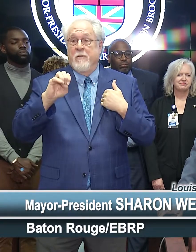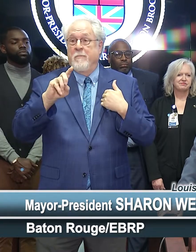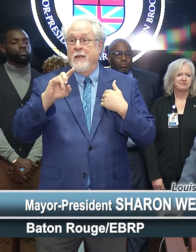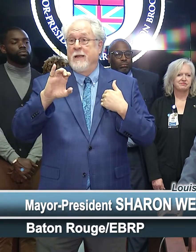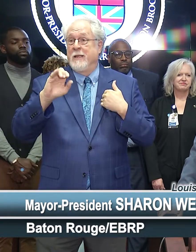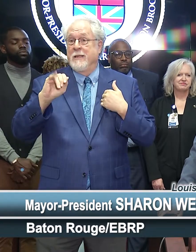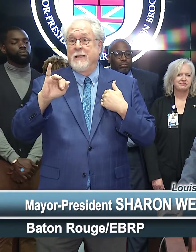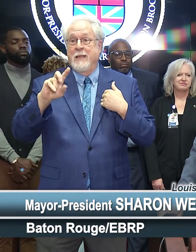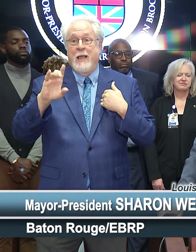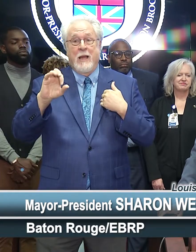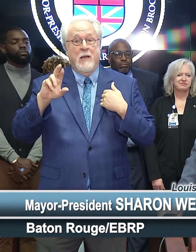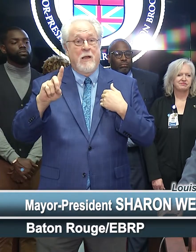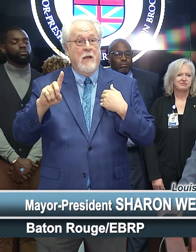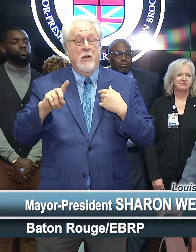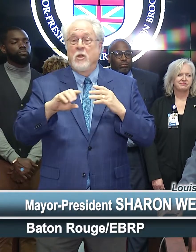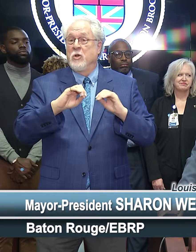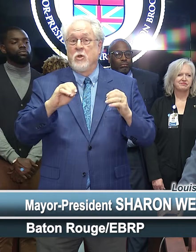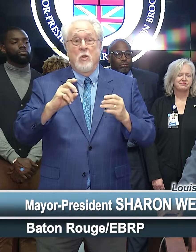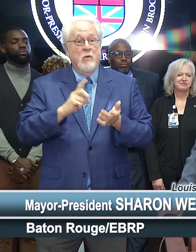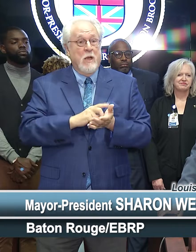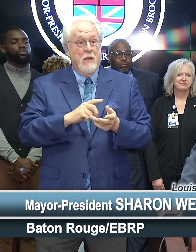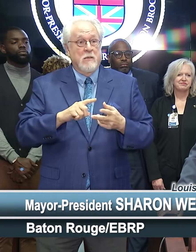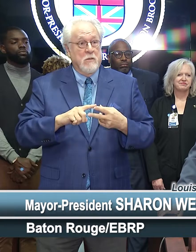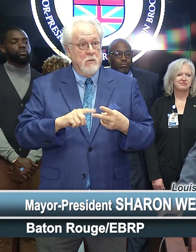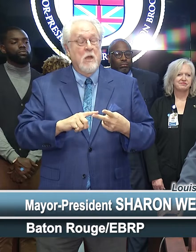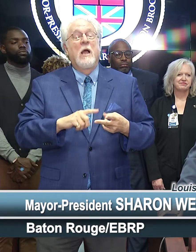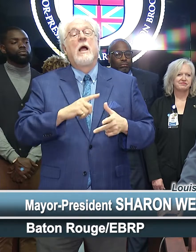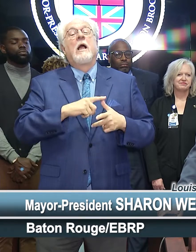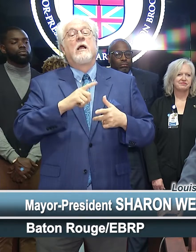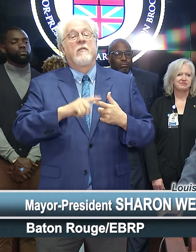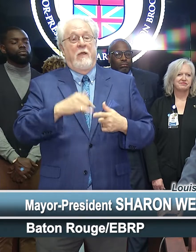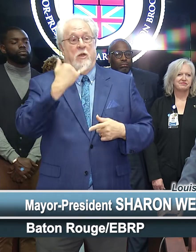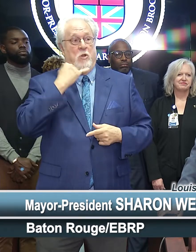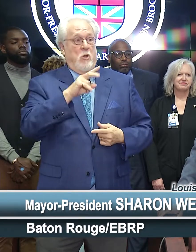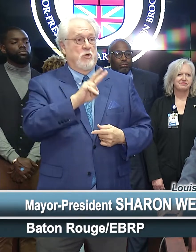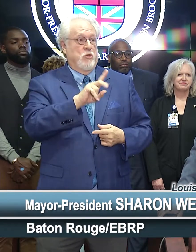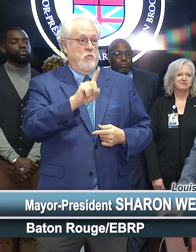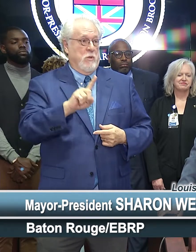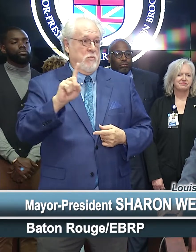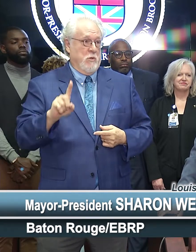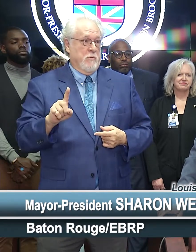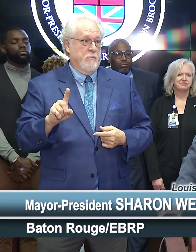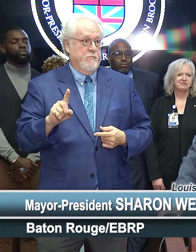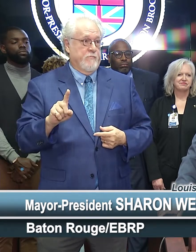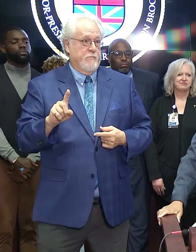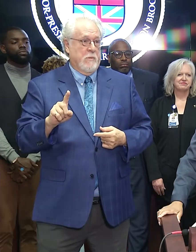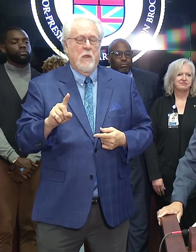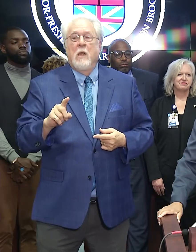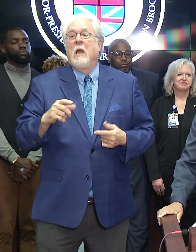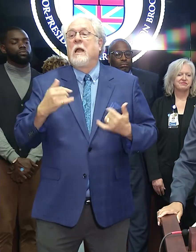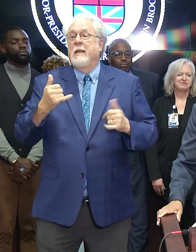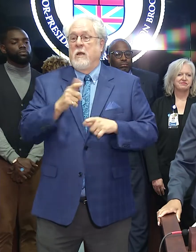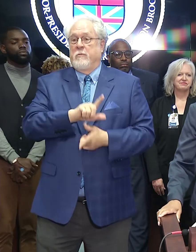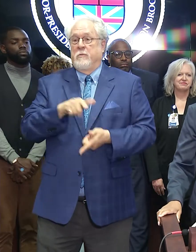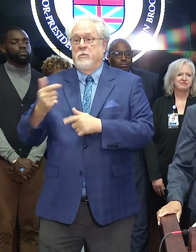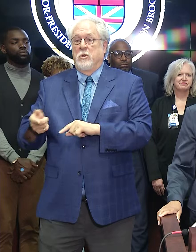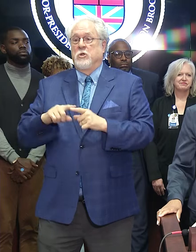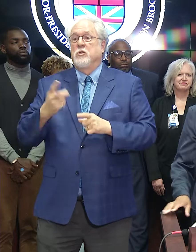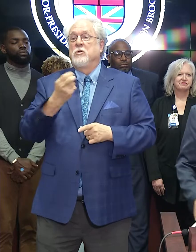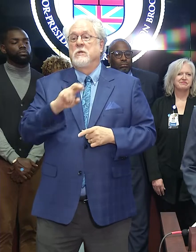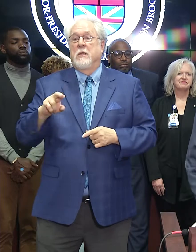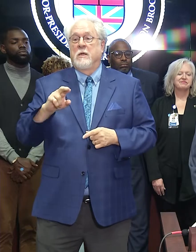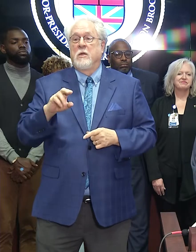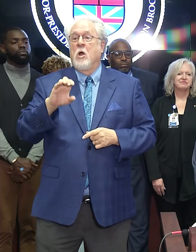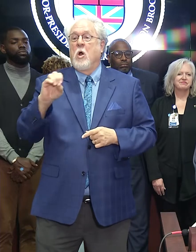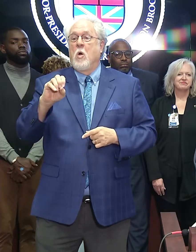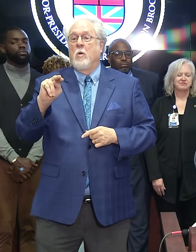card and you don't have a physician, then call 211. I will now turn this over to Dr.